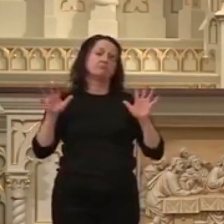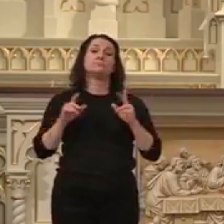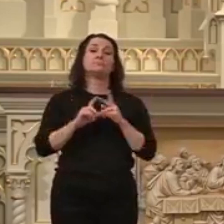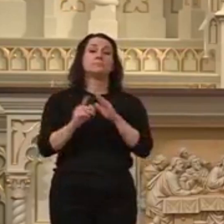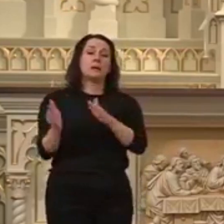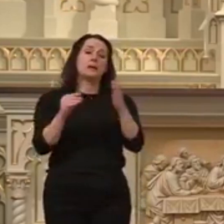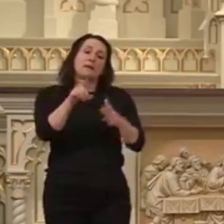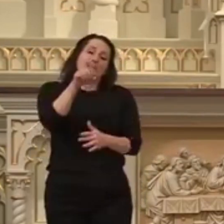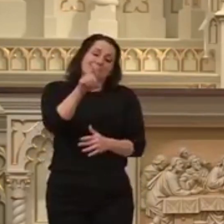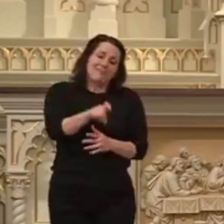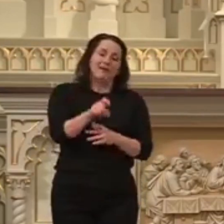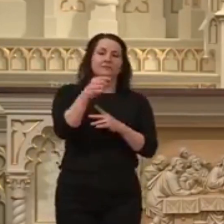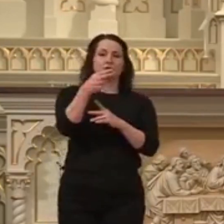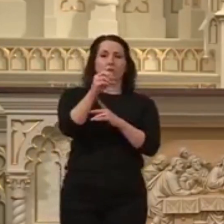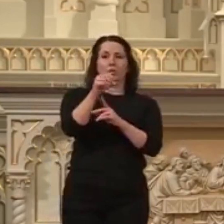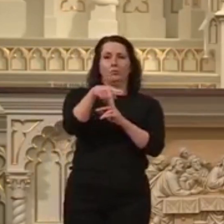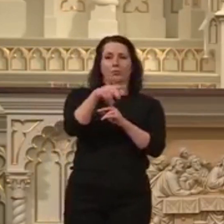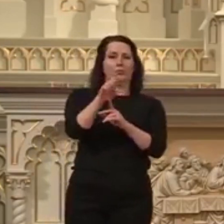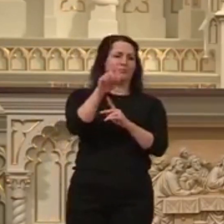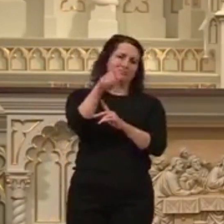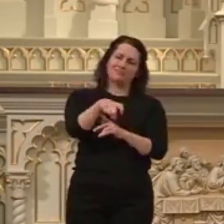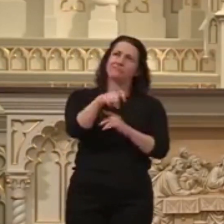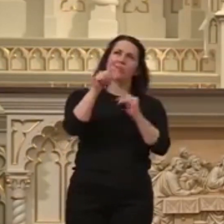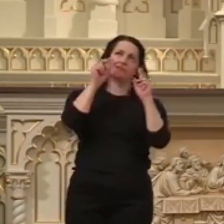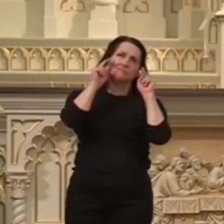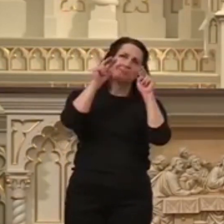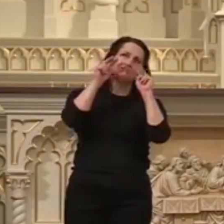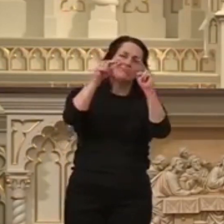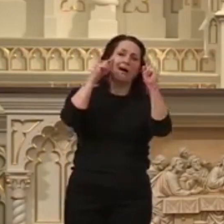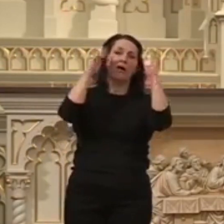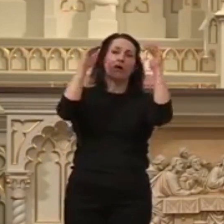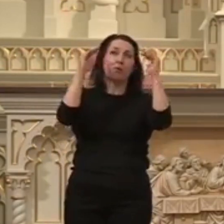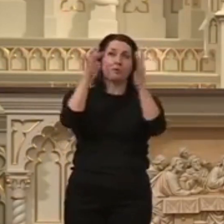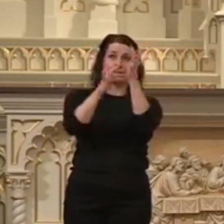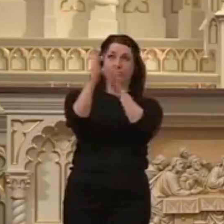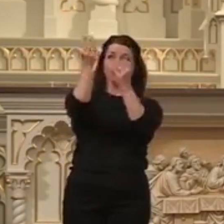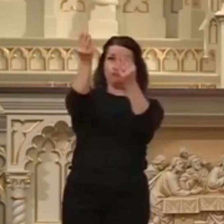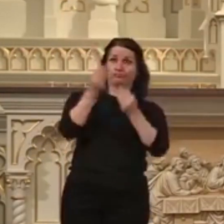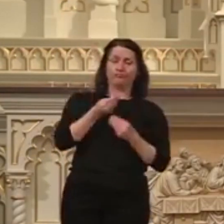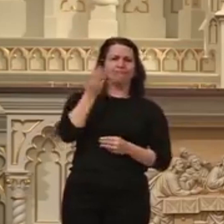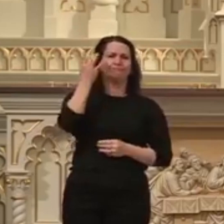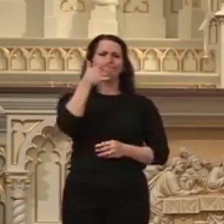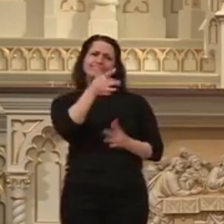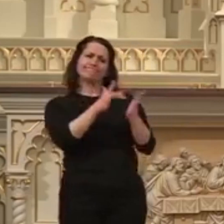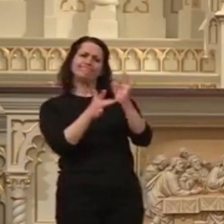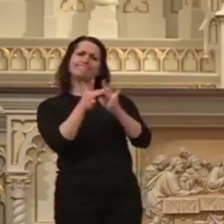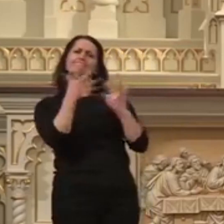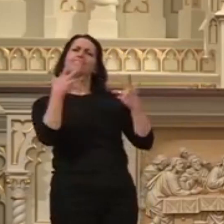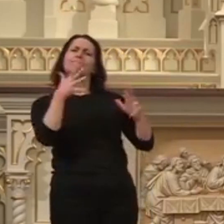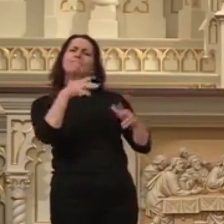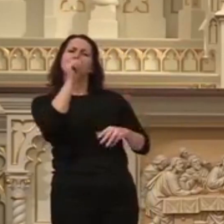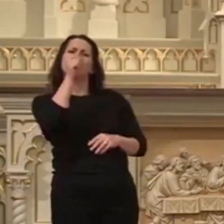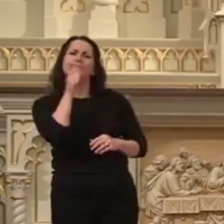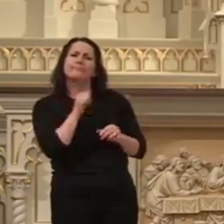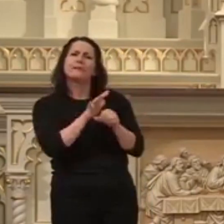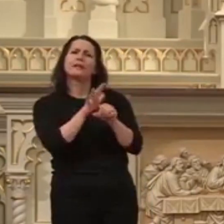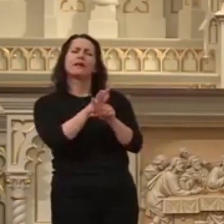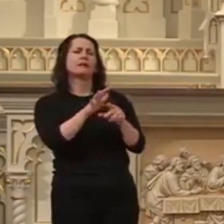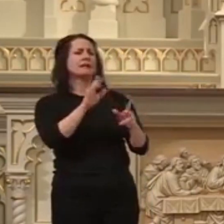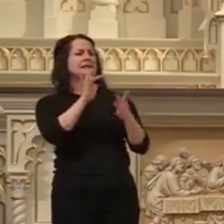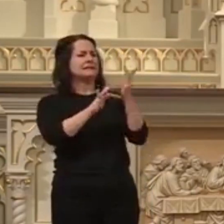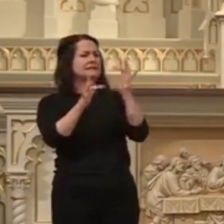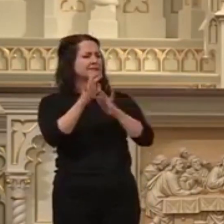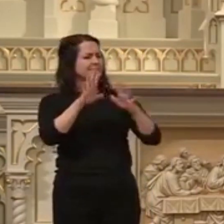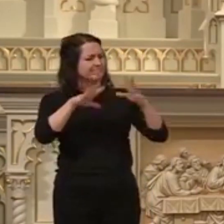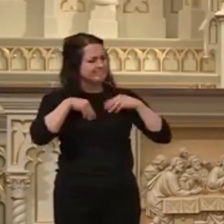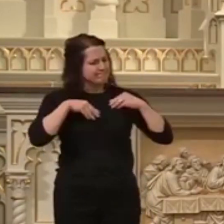Hope is that which Jesus offers us because of what he endured for us, because of him accepting